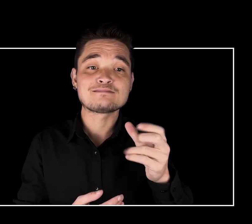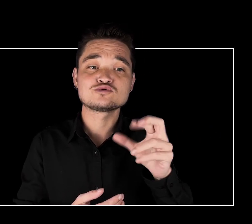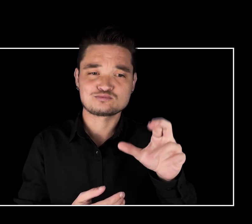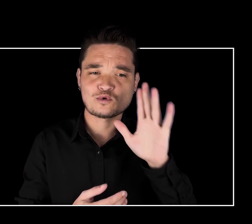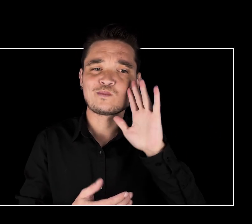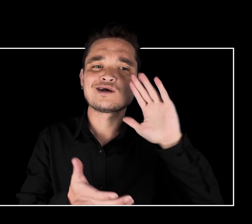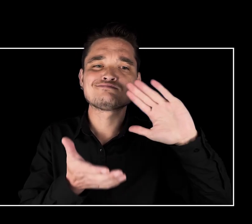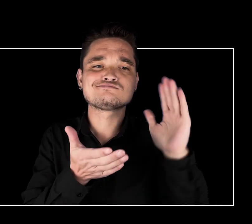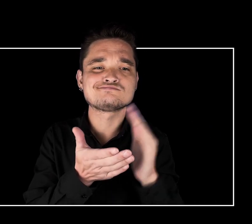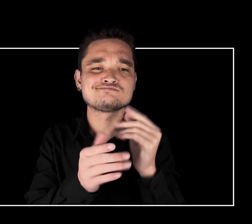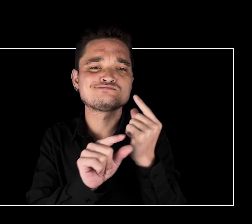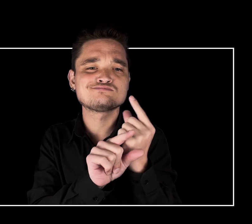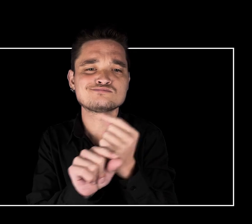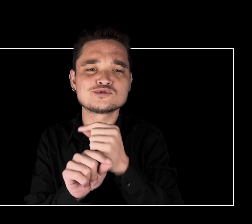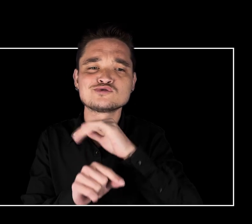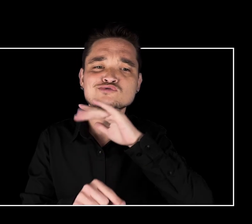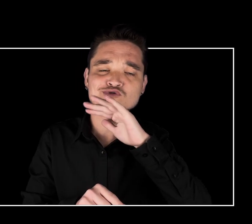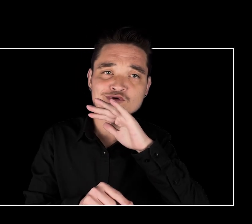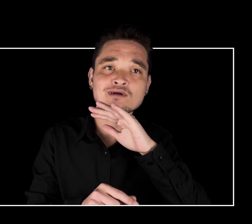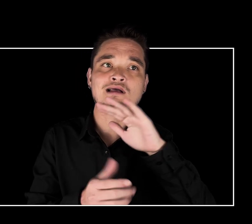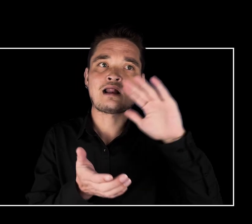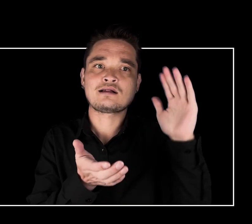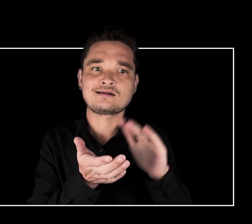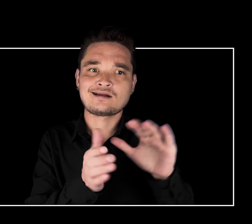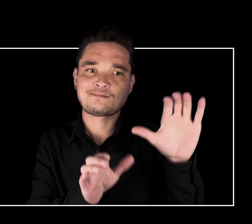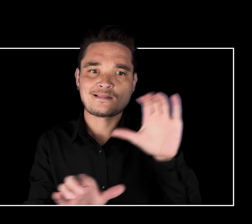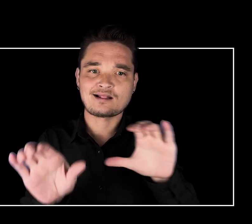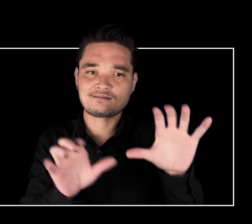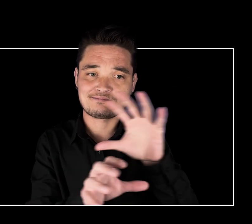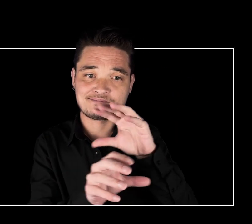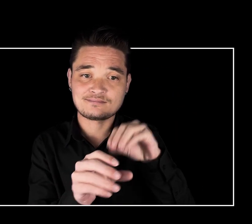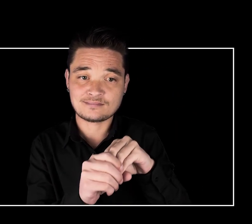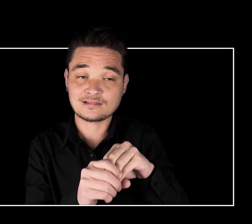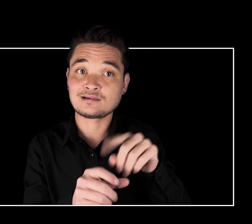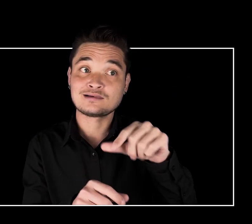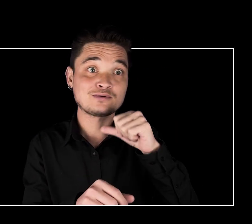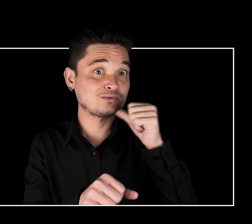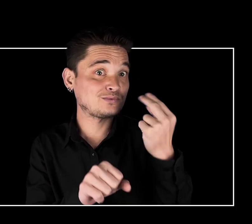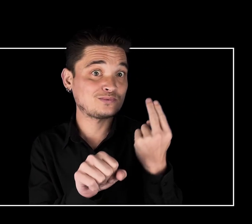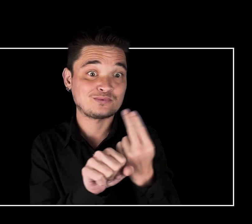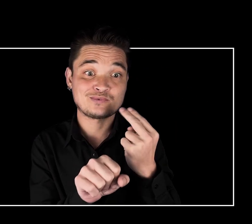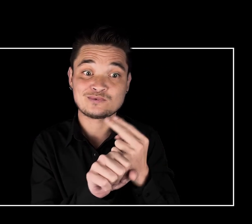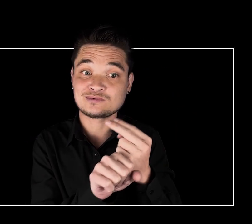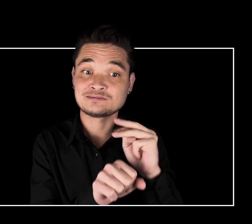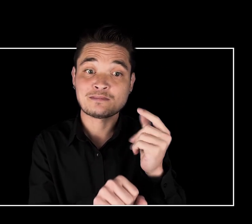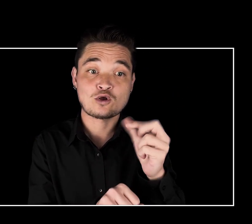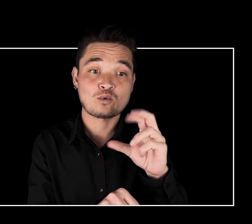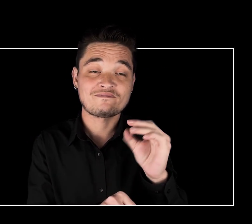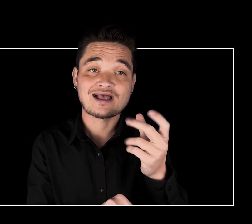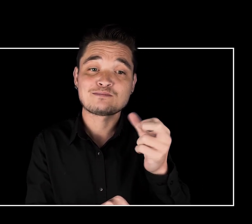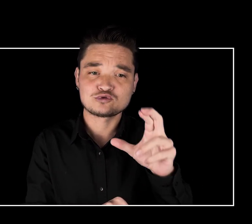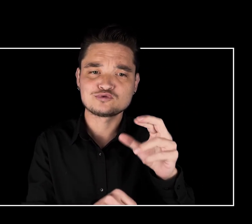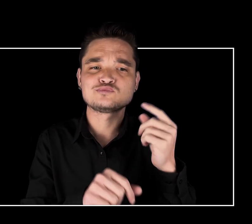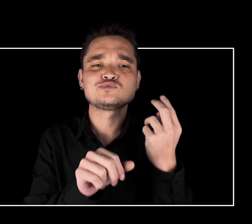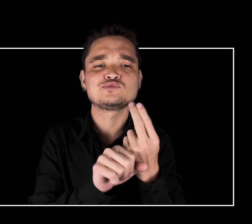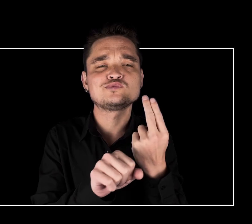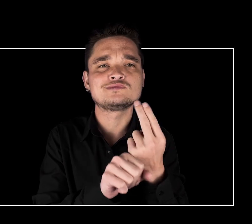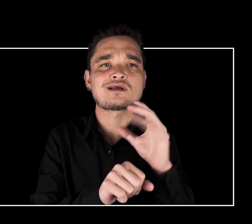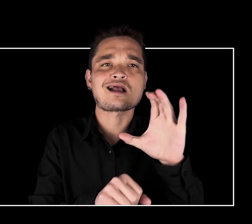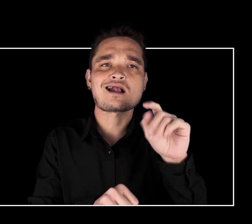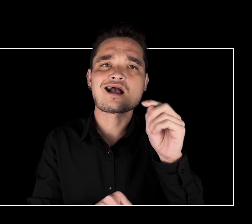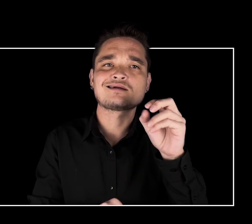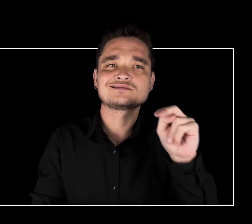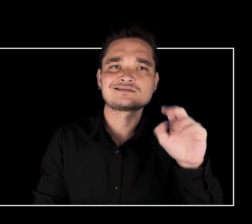dirt and germs and requires less chemicals. If you do not have microfiber cloths, you can use a cotton cloth.